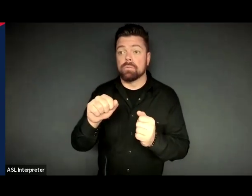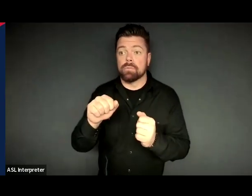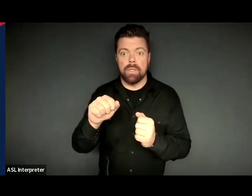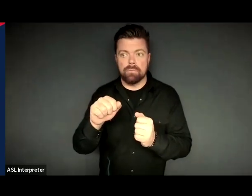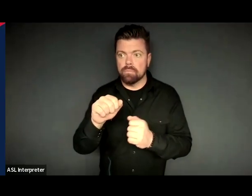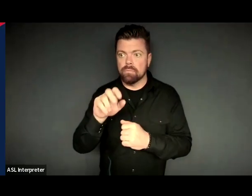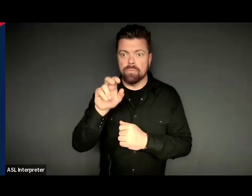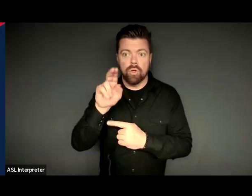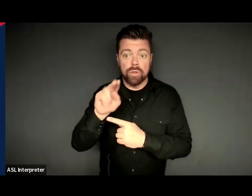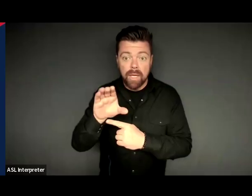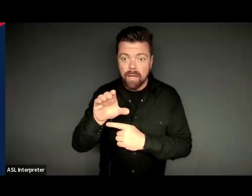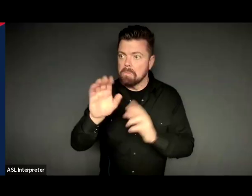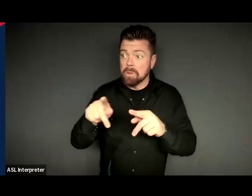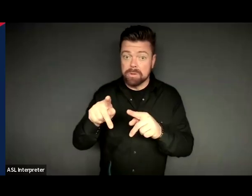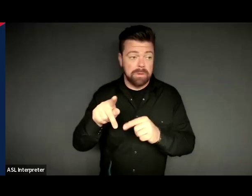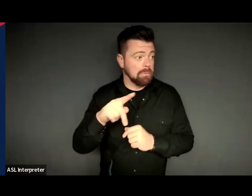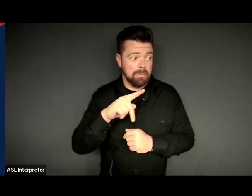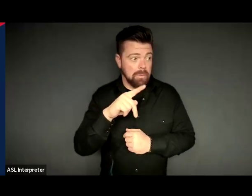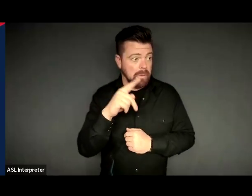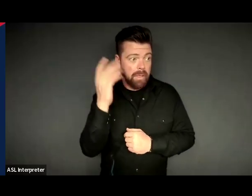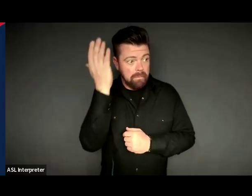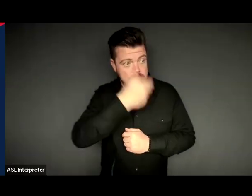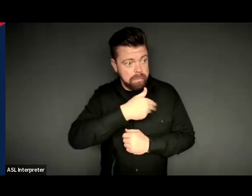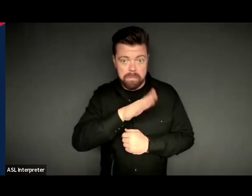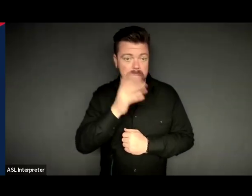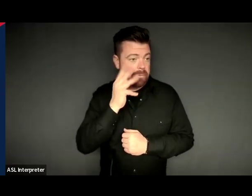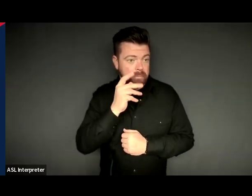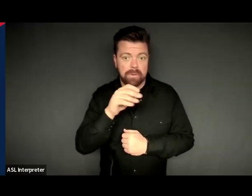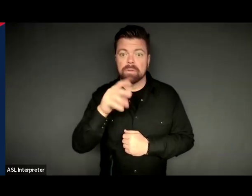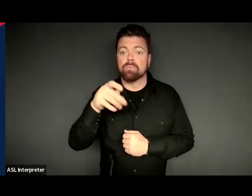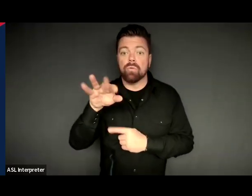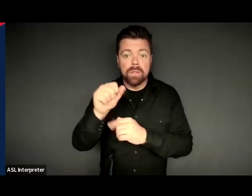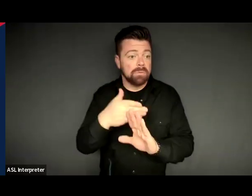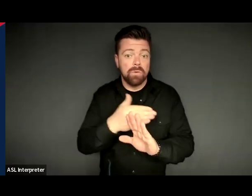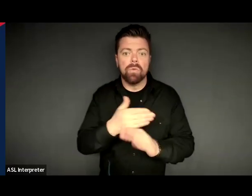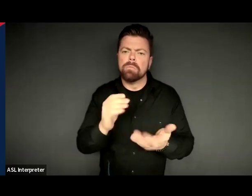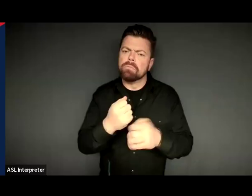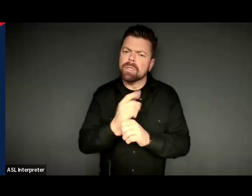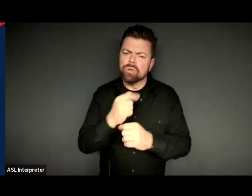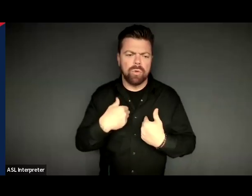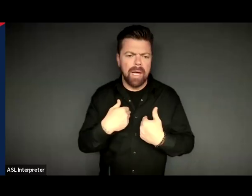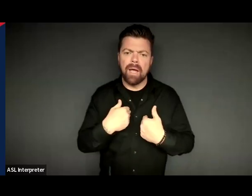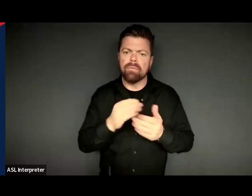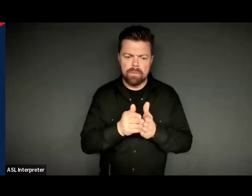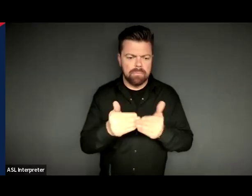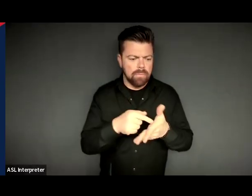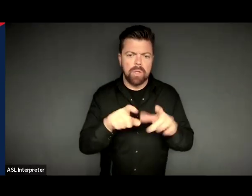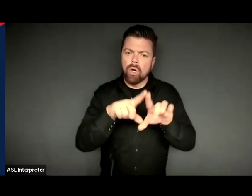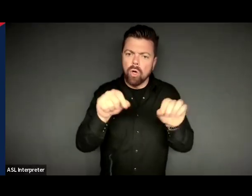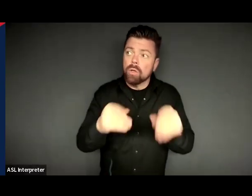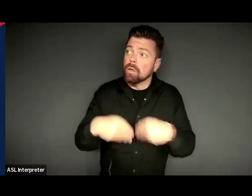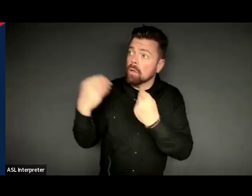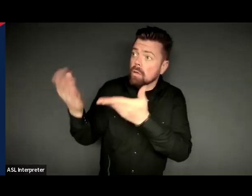never cared for somebody with paralysis. So have those on hands. We have a whole page. If you go to the